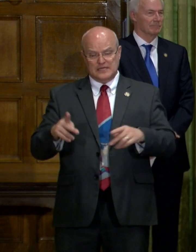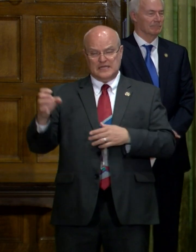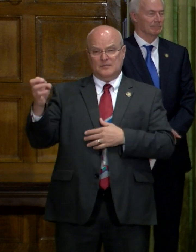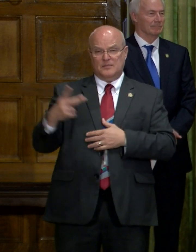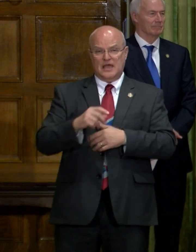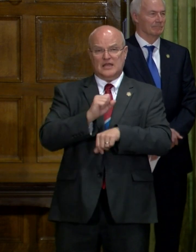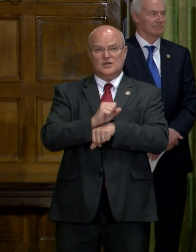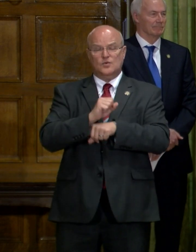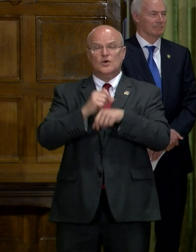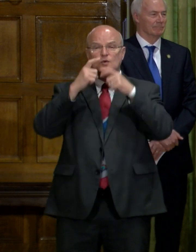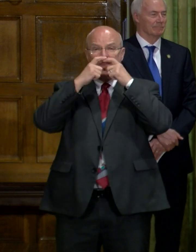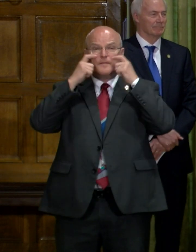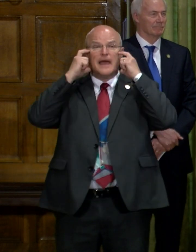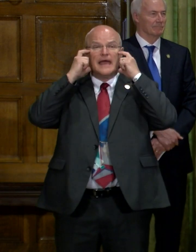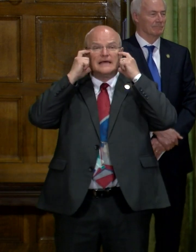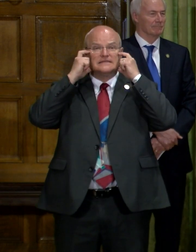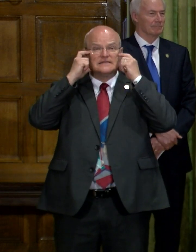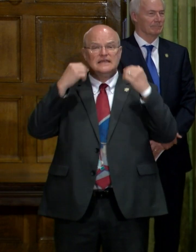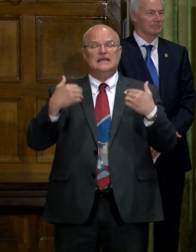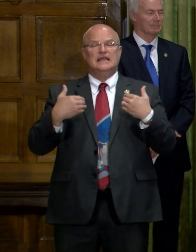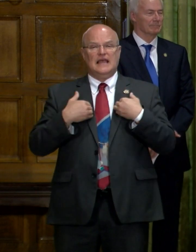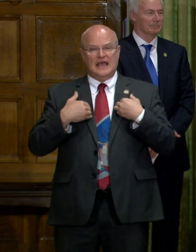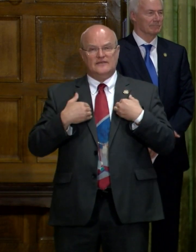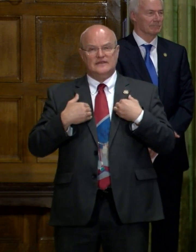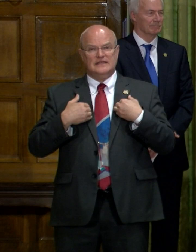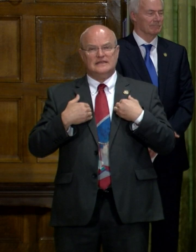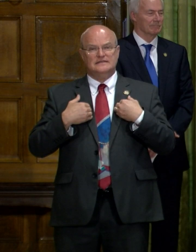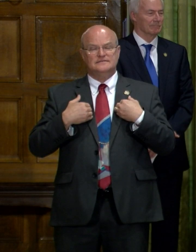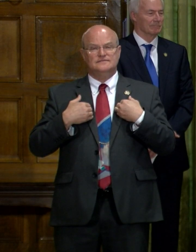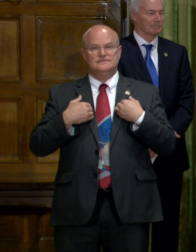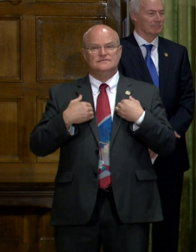to work wearing a mask and having